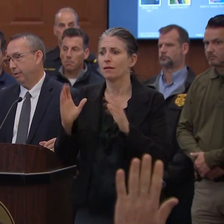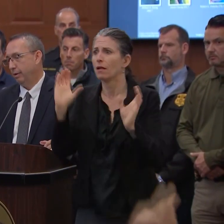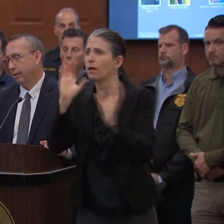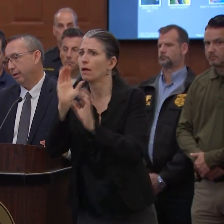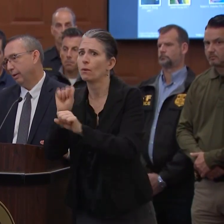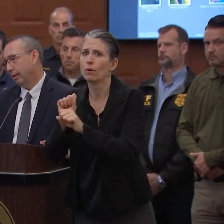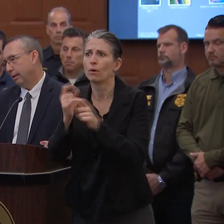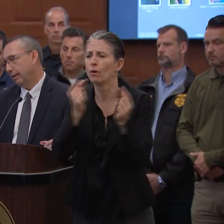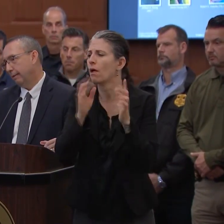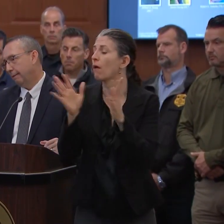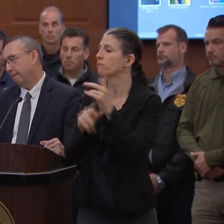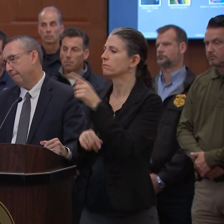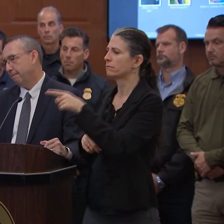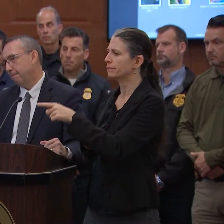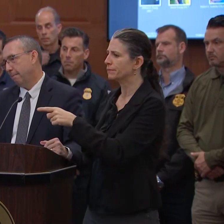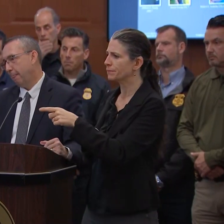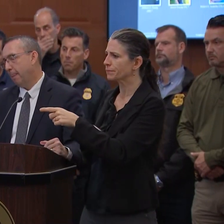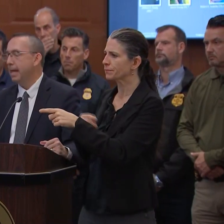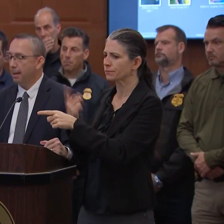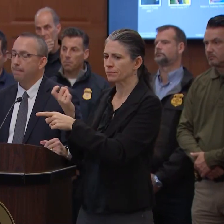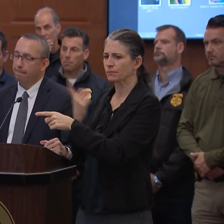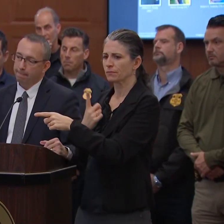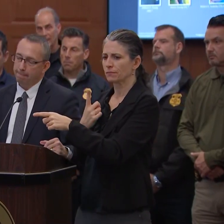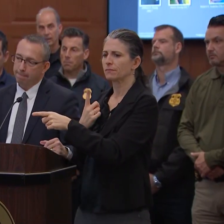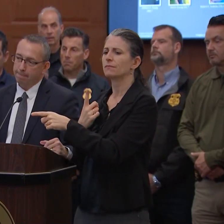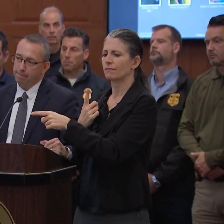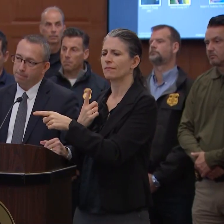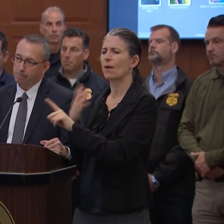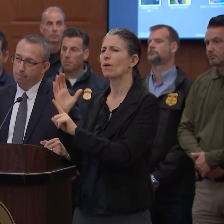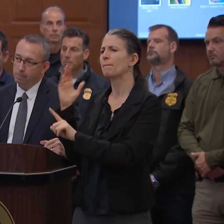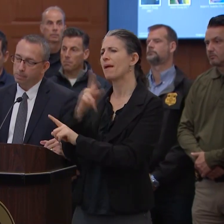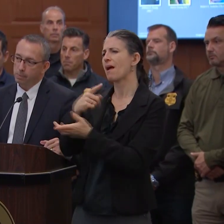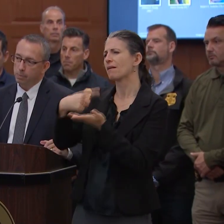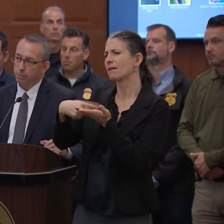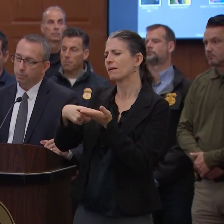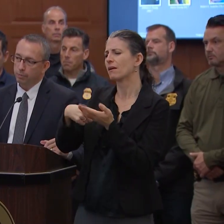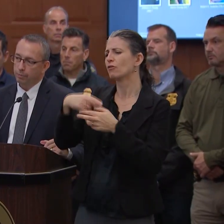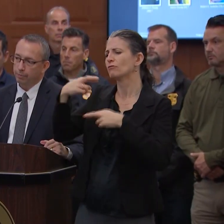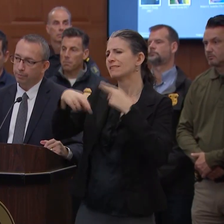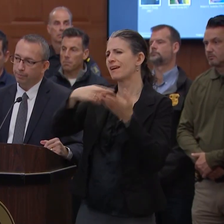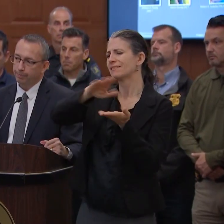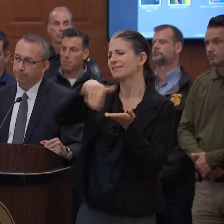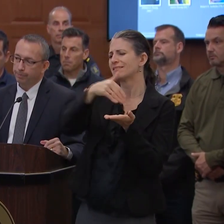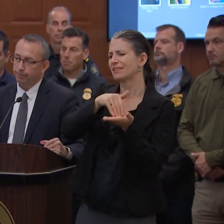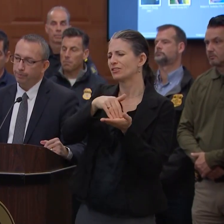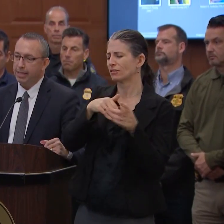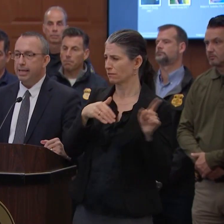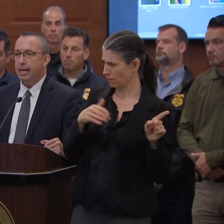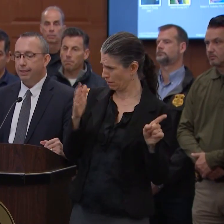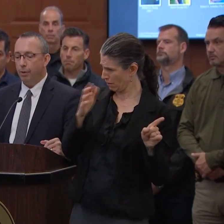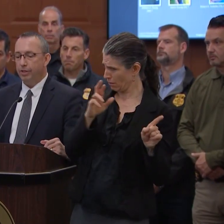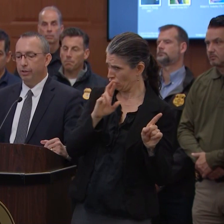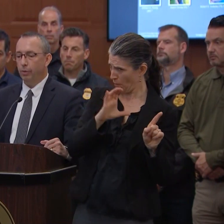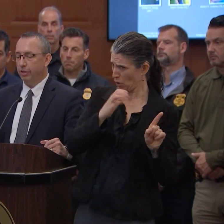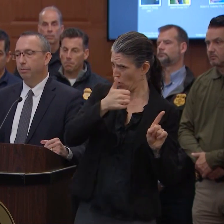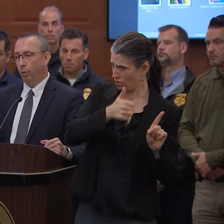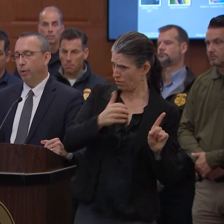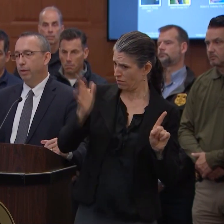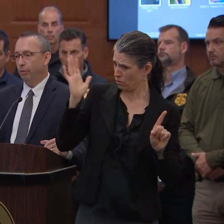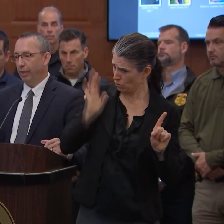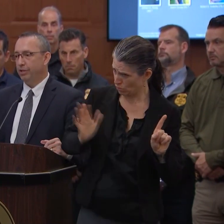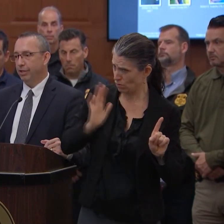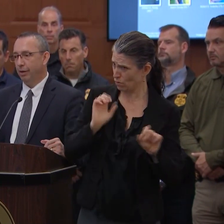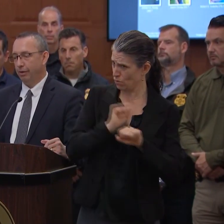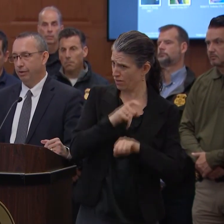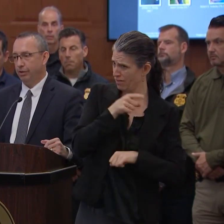Well, Commissioner, can you go back to the recycling center? Yeah. What was the suspect's connection to that facility? Was he a former employee? There was an